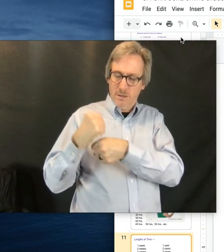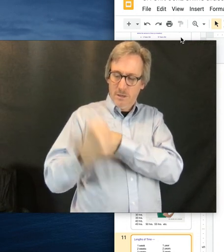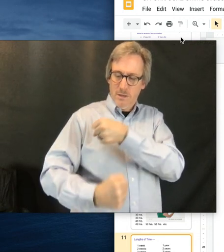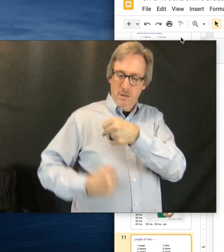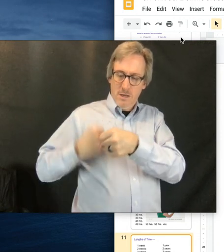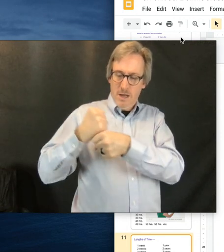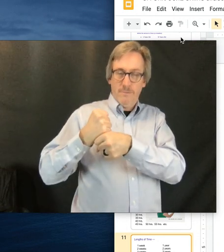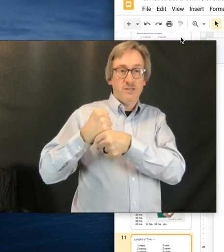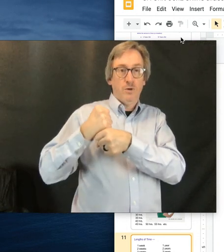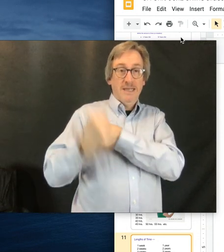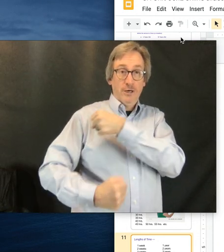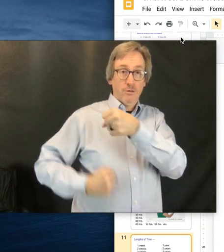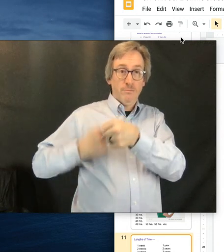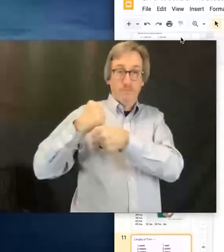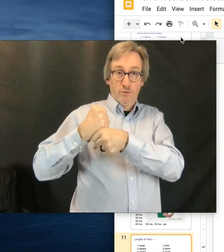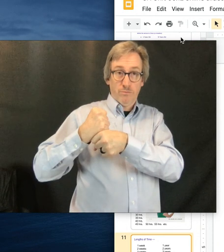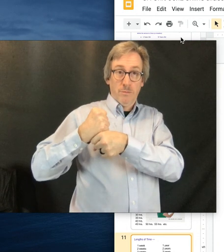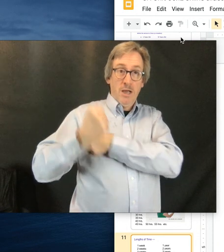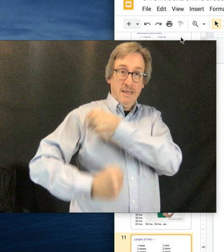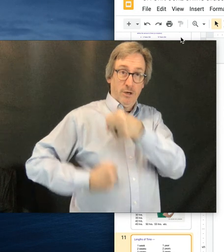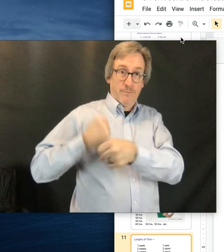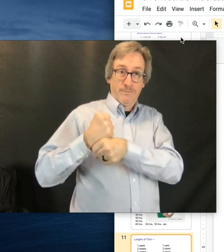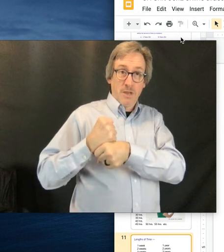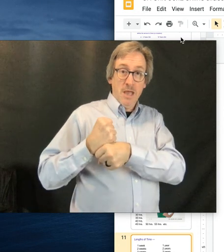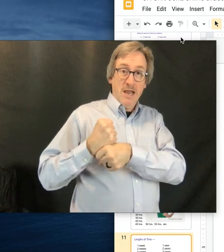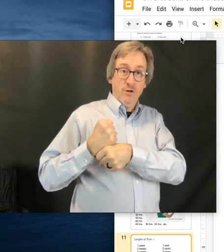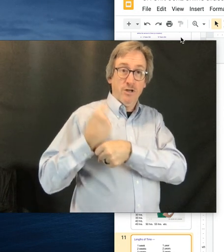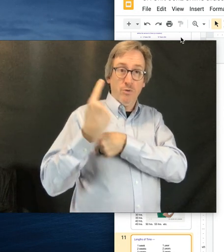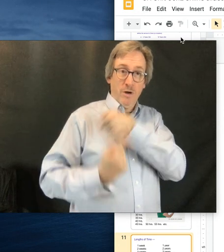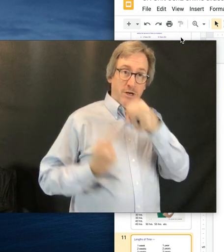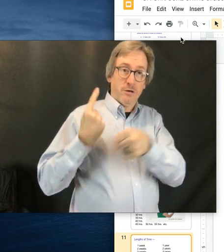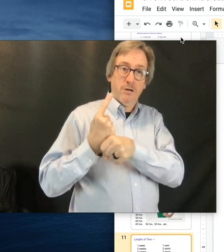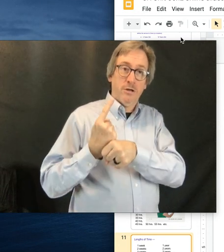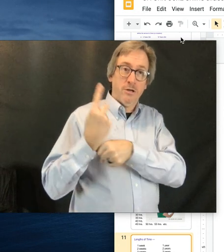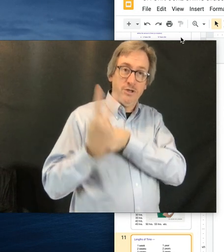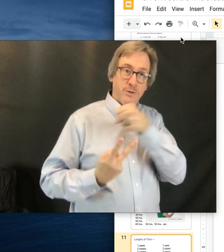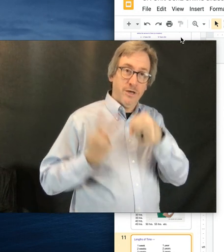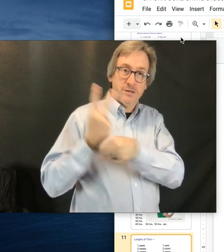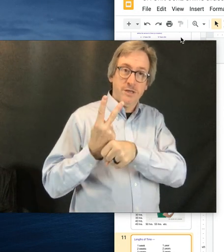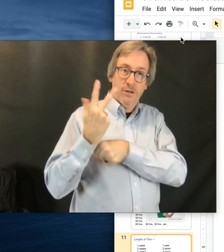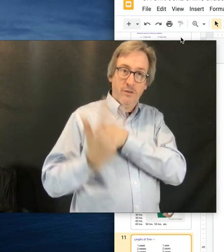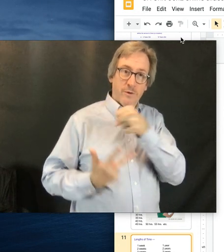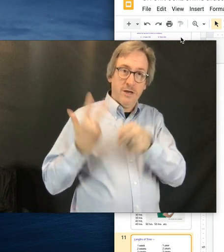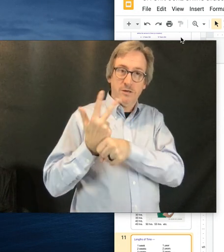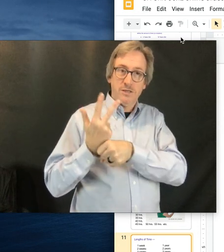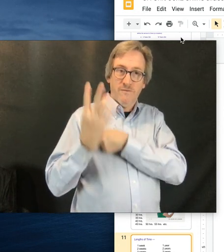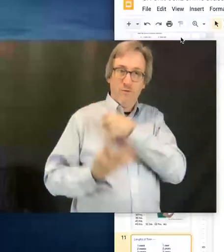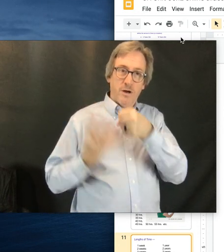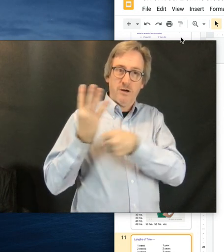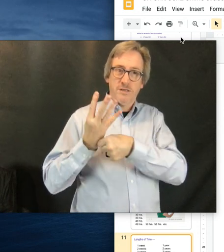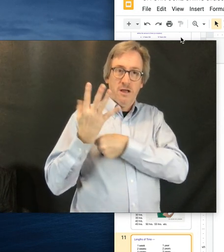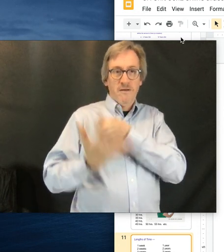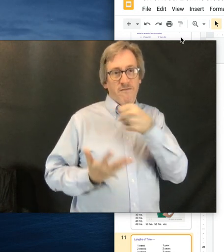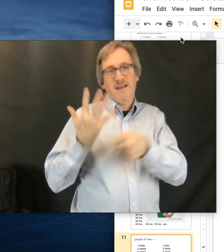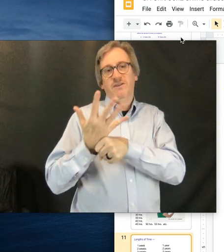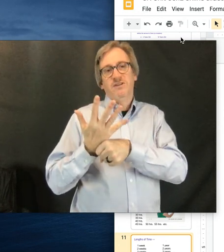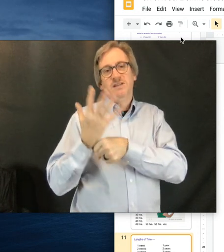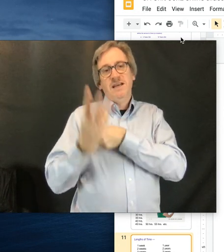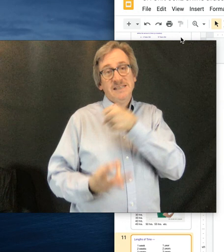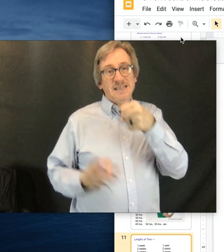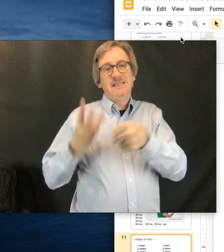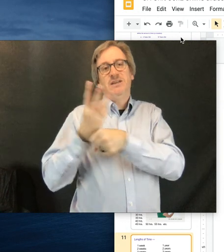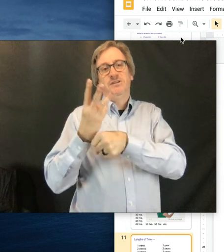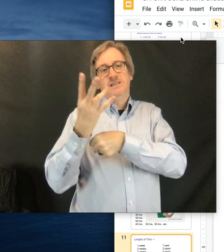Tyson. So year. And you could do 1 year, 2 years, 3 years, 4 years, 5